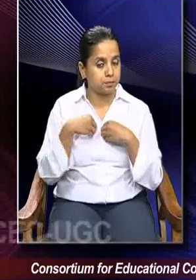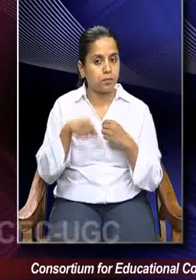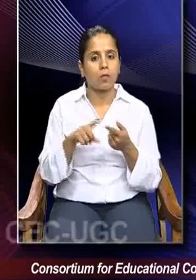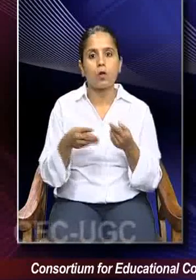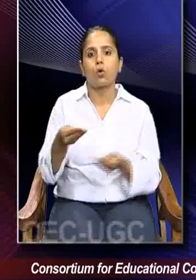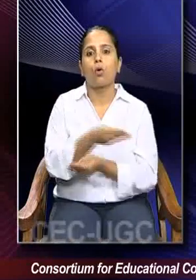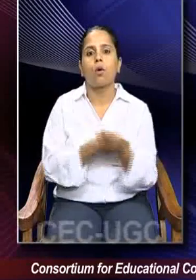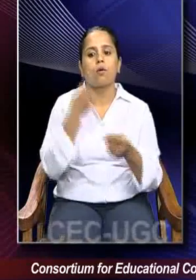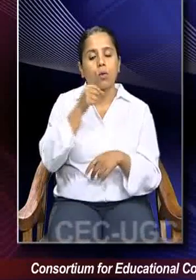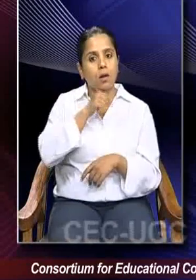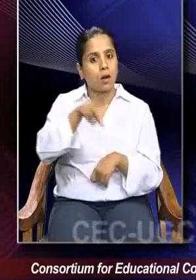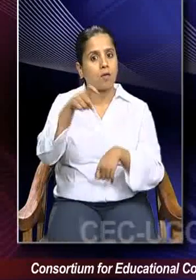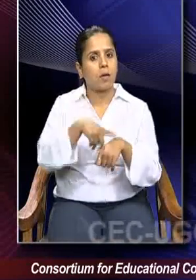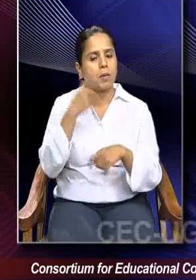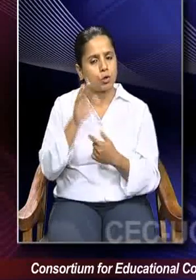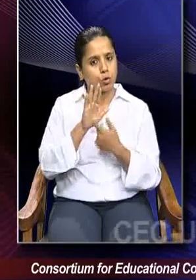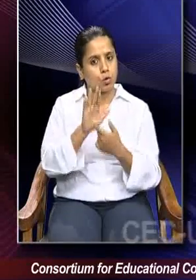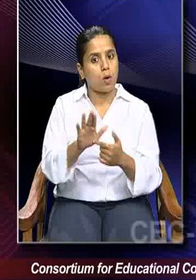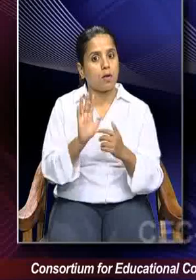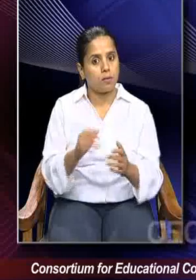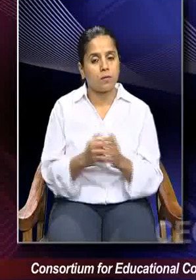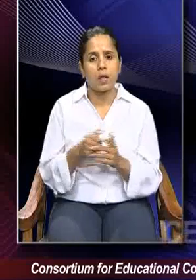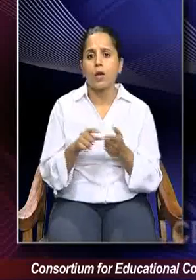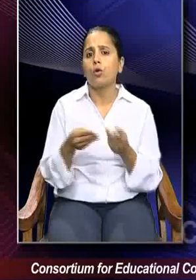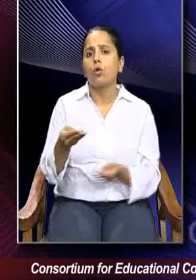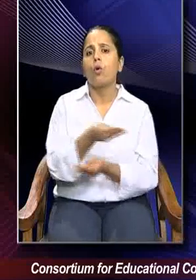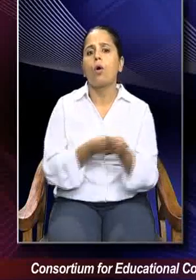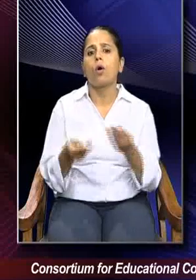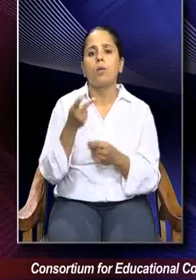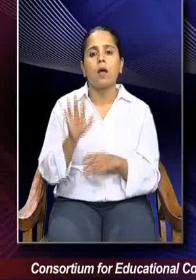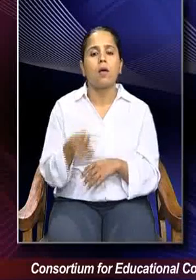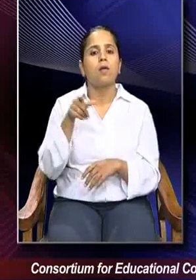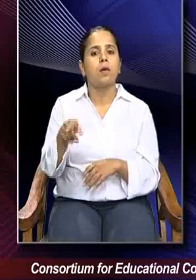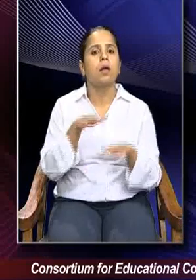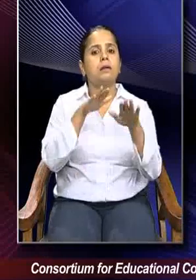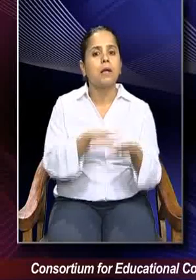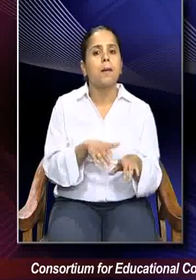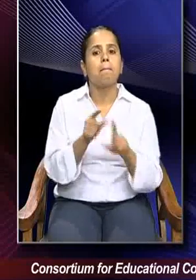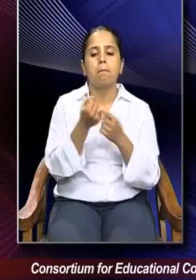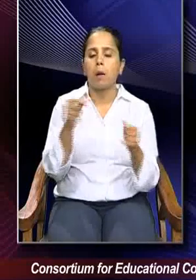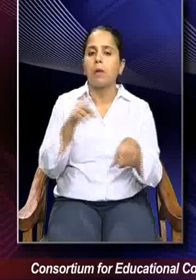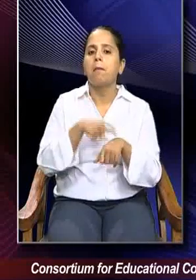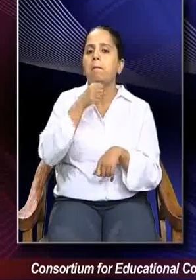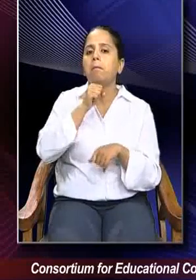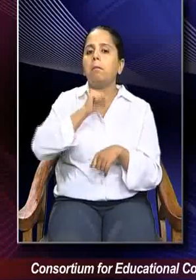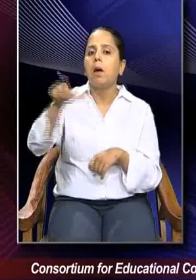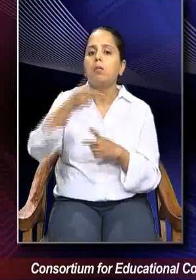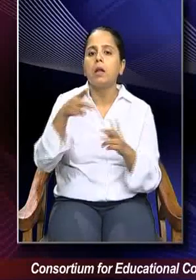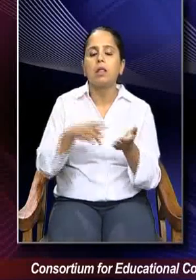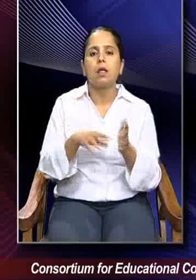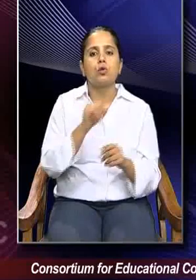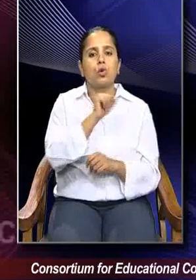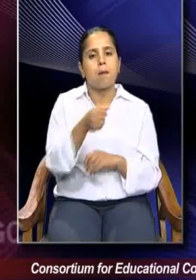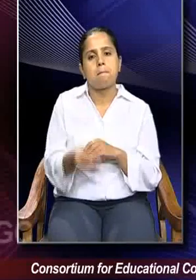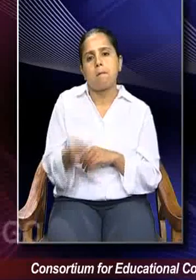of permanence states that an economy that relies on permanent element of nature more